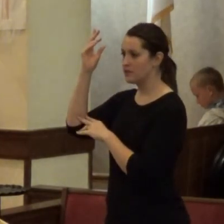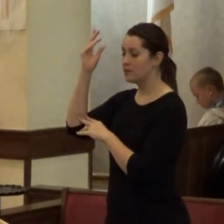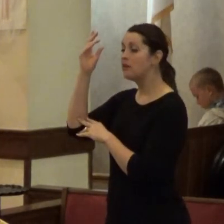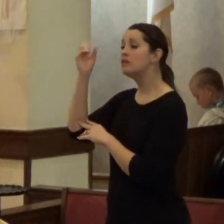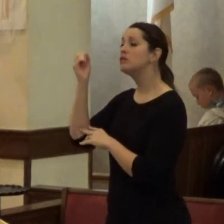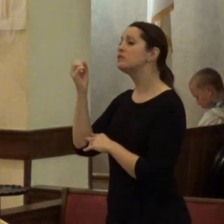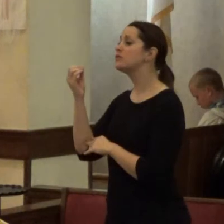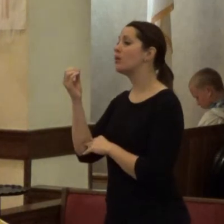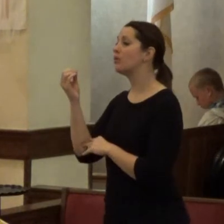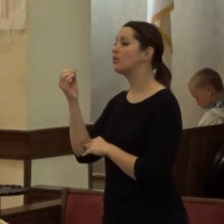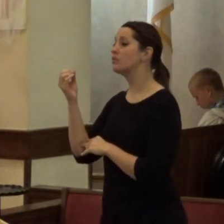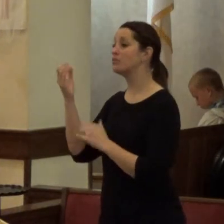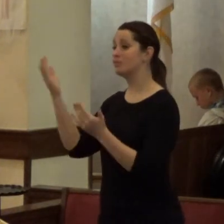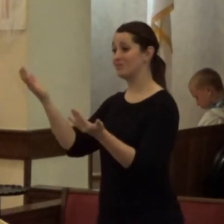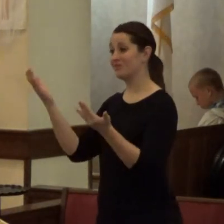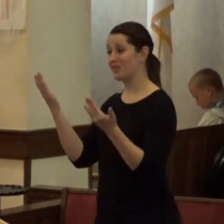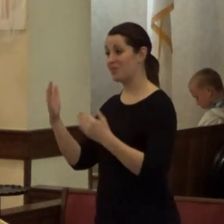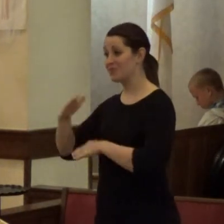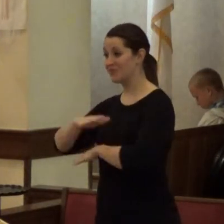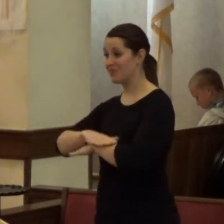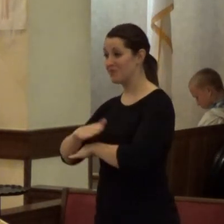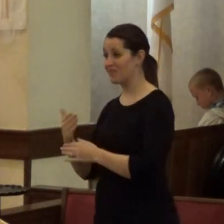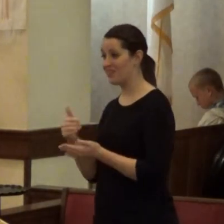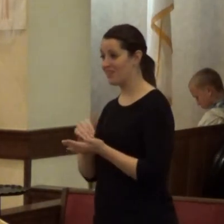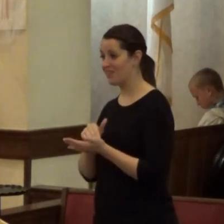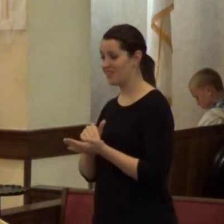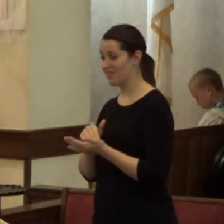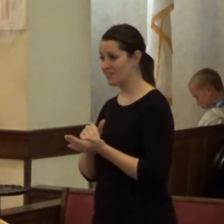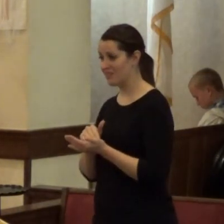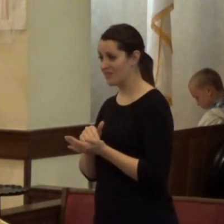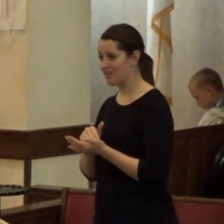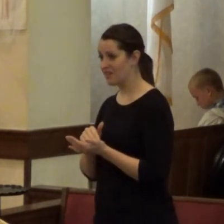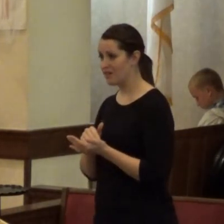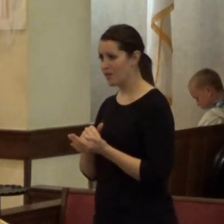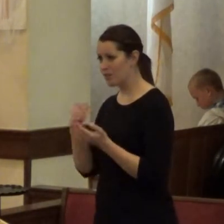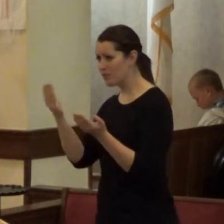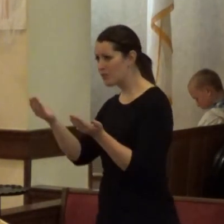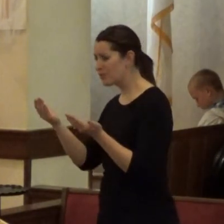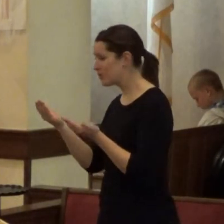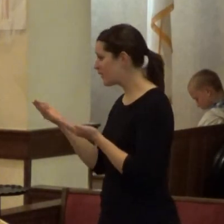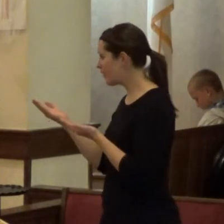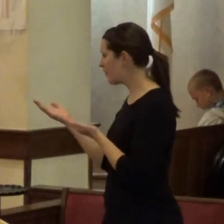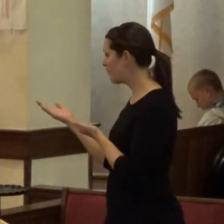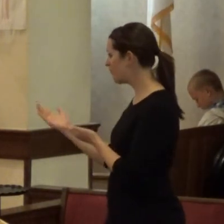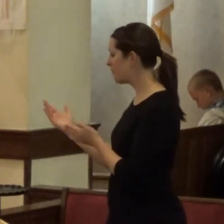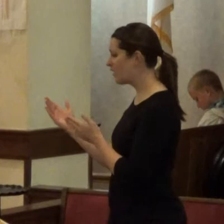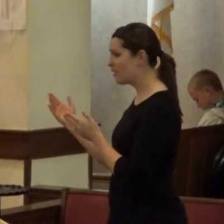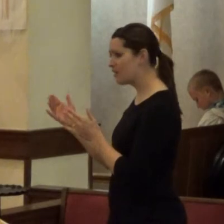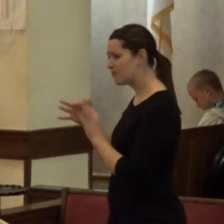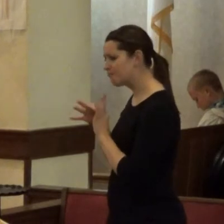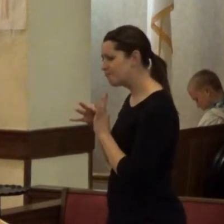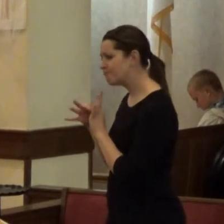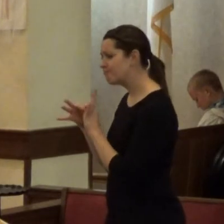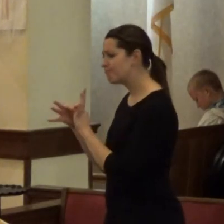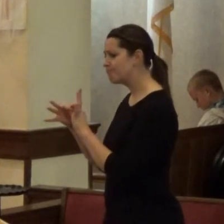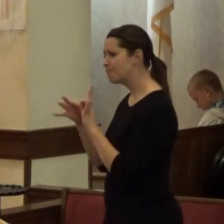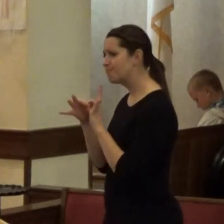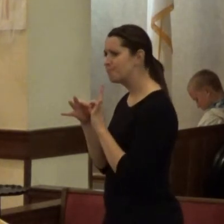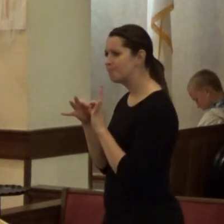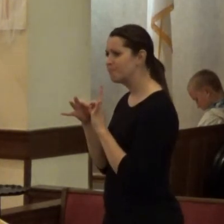So will you come to the table once again? Will you come and be woven